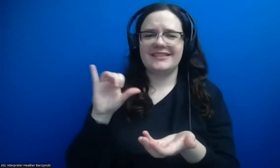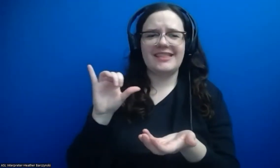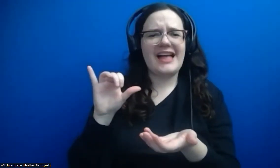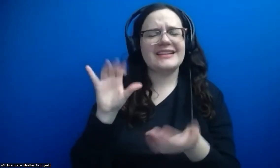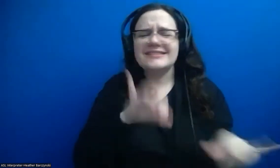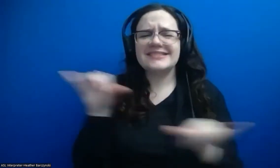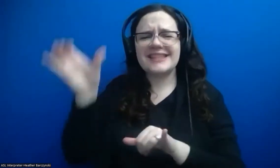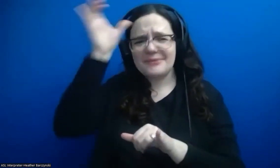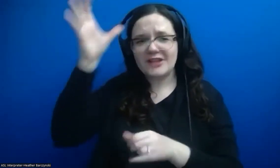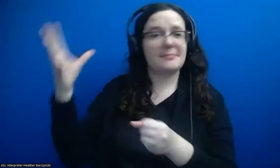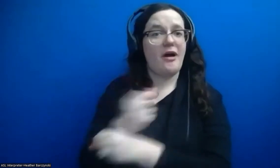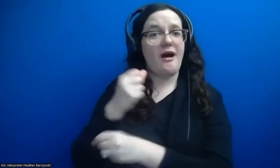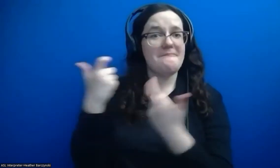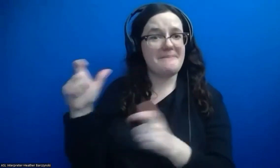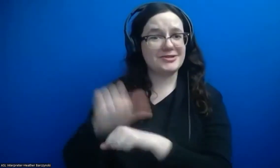you felt that